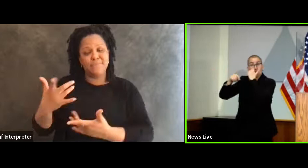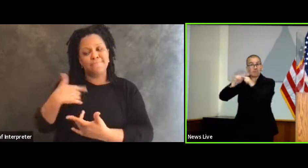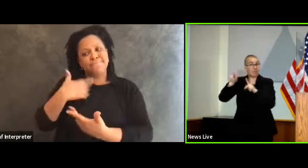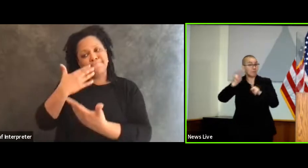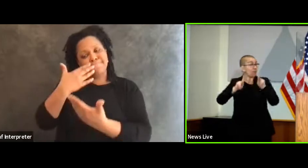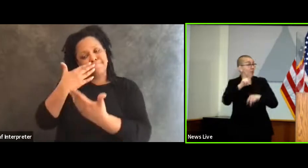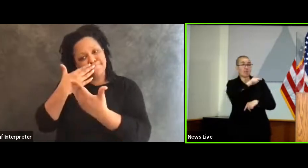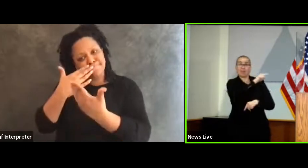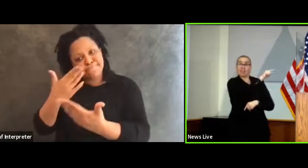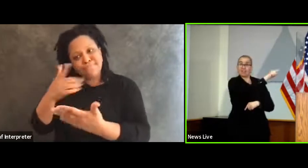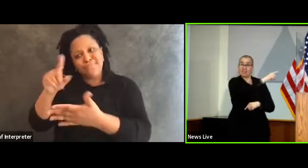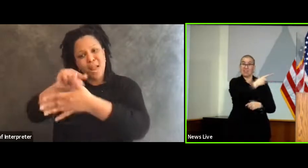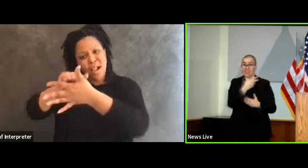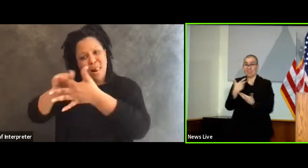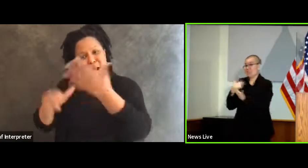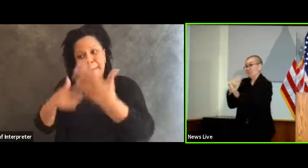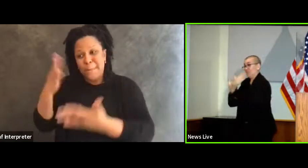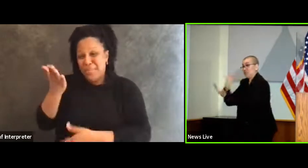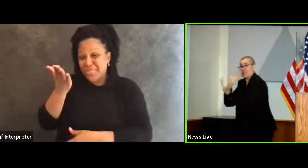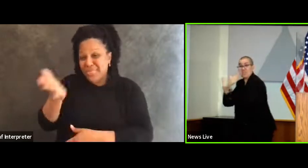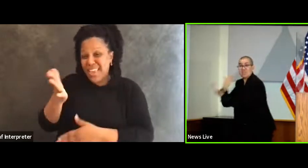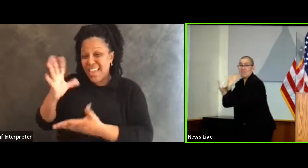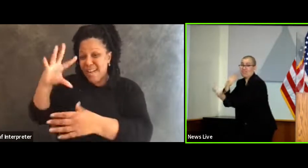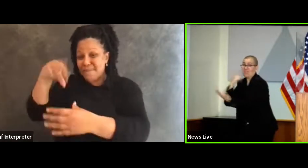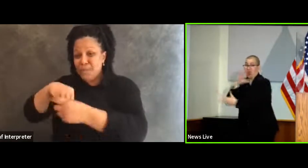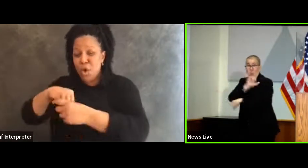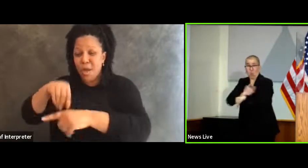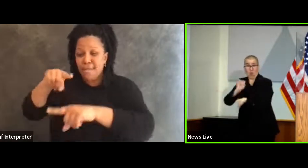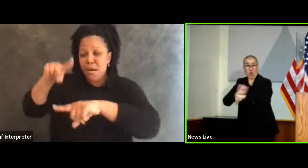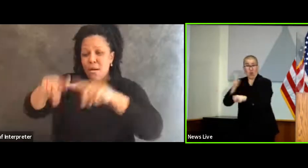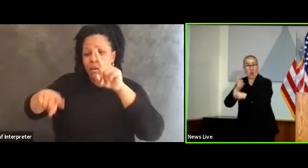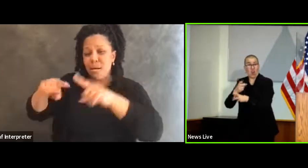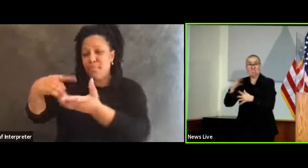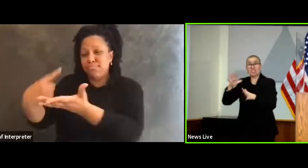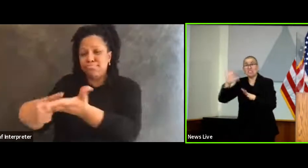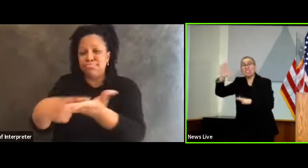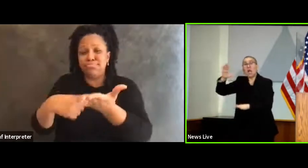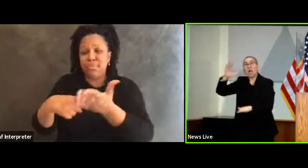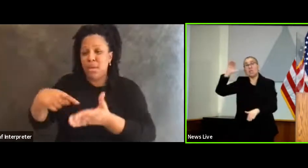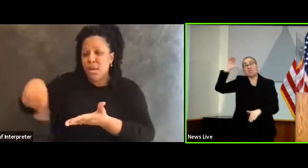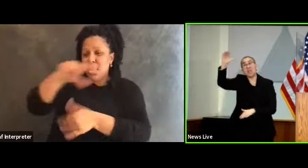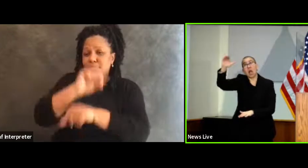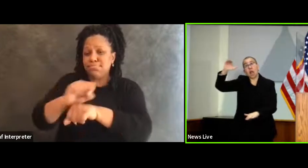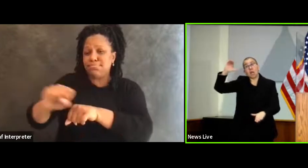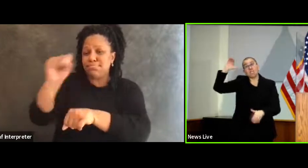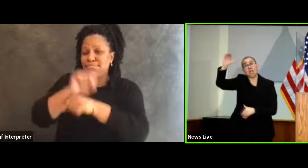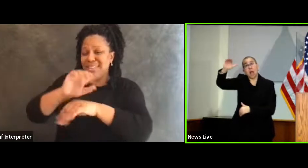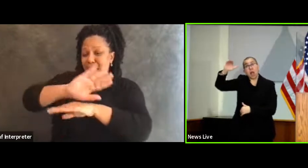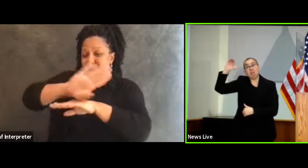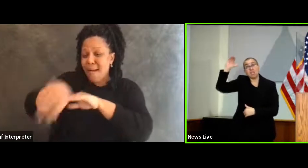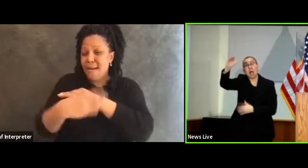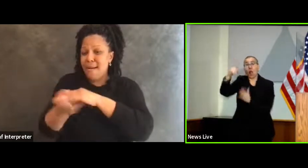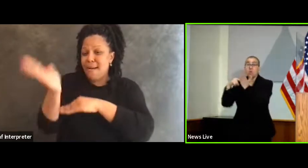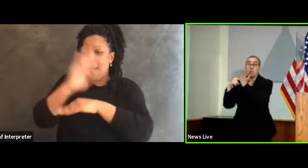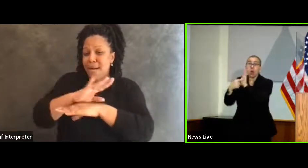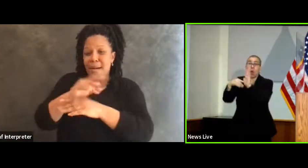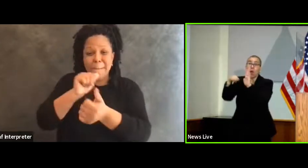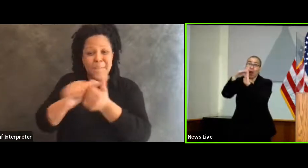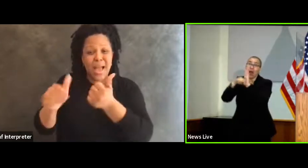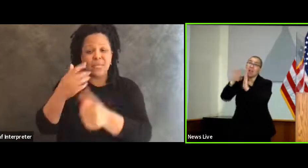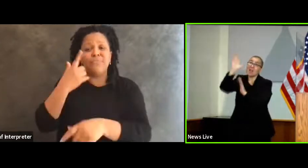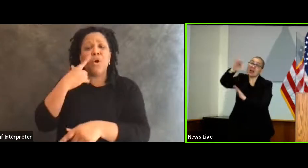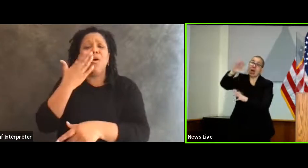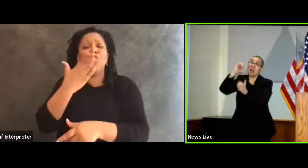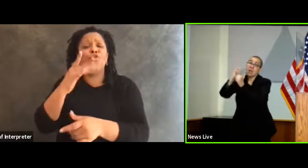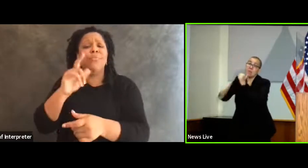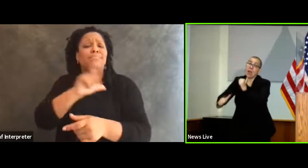credit that they've worked day and night to pass meaningful reforms to make sure that all of us can feel safe